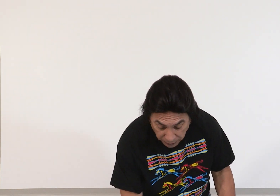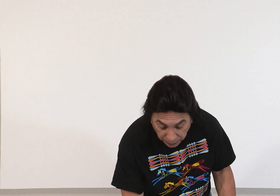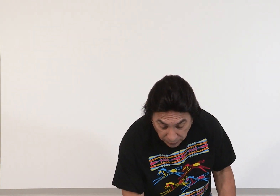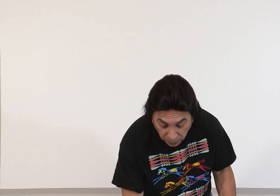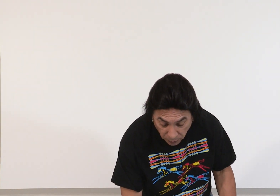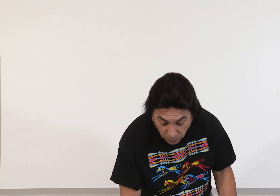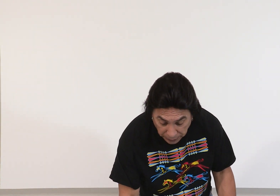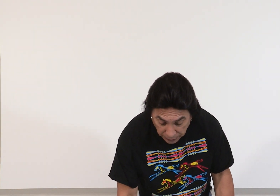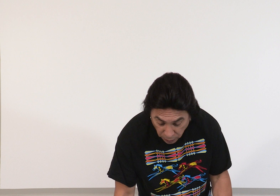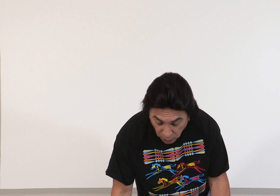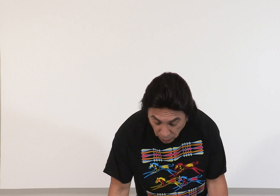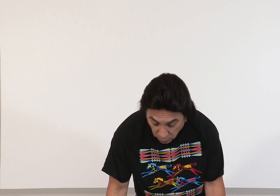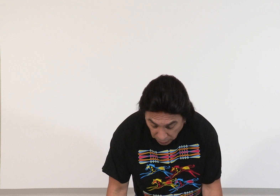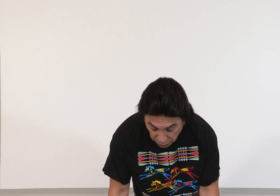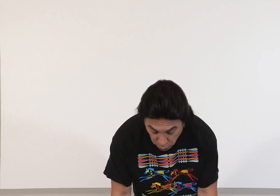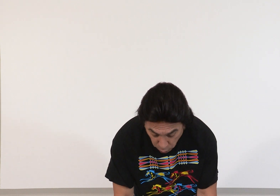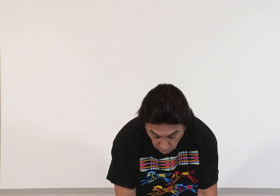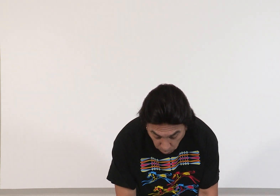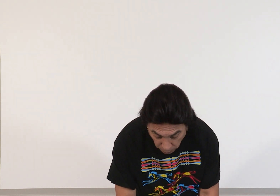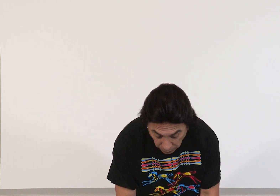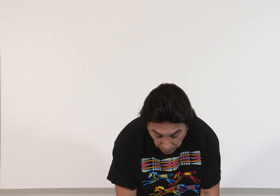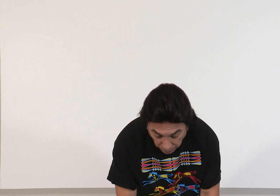can do.